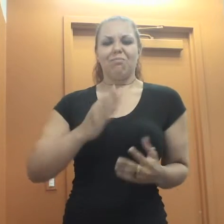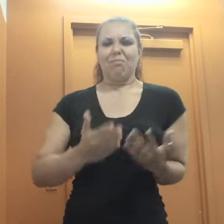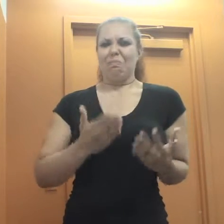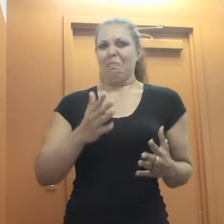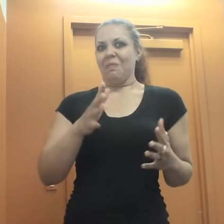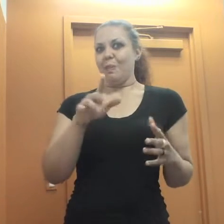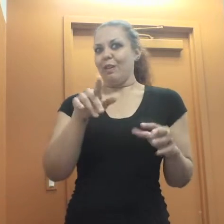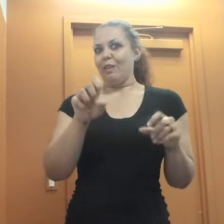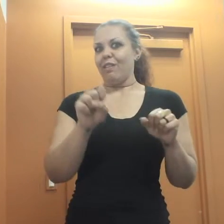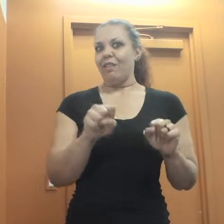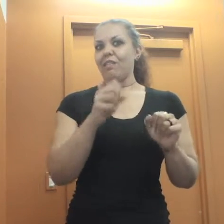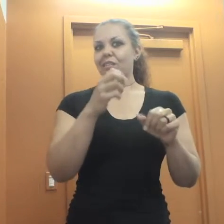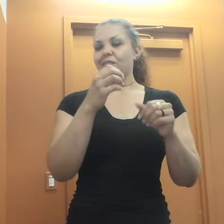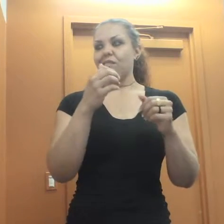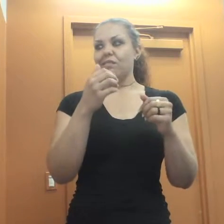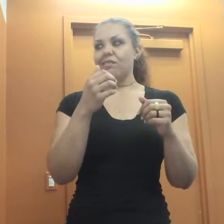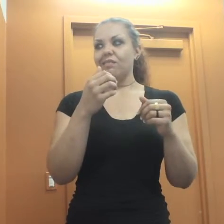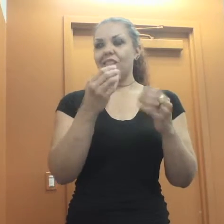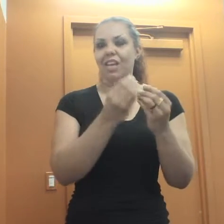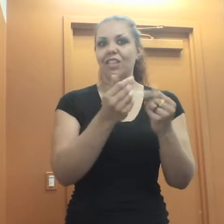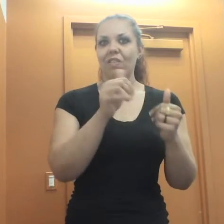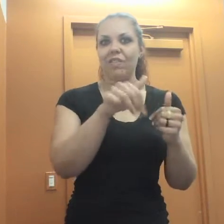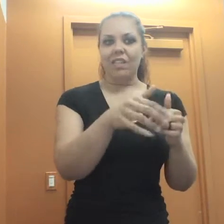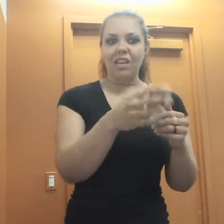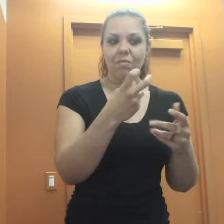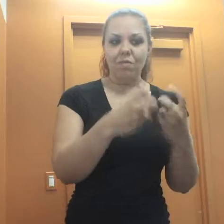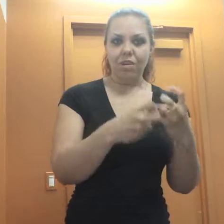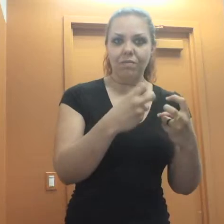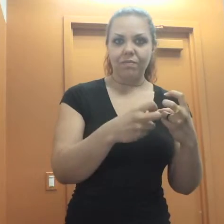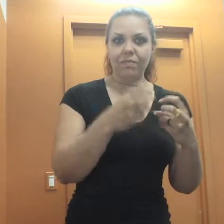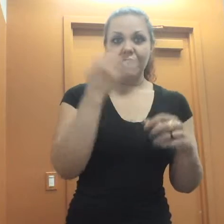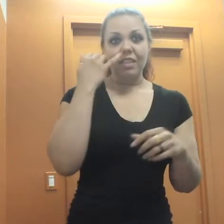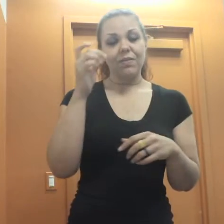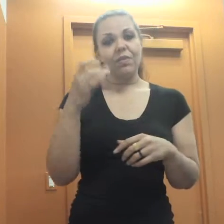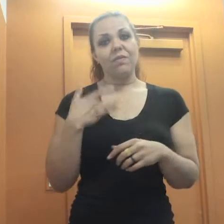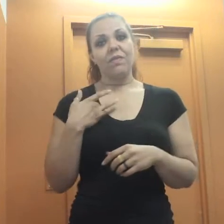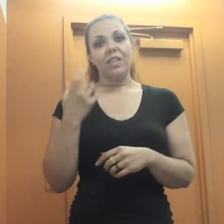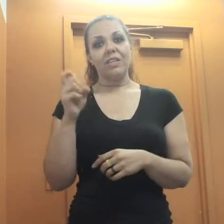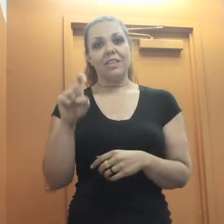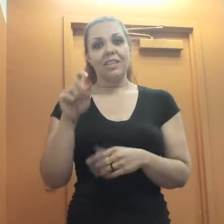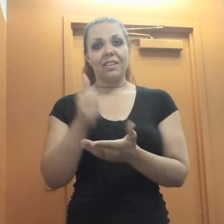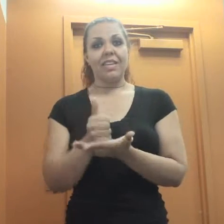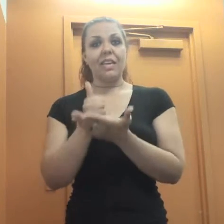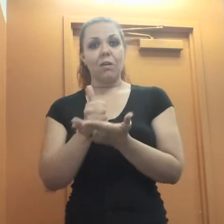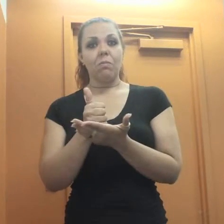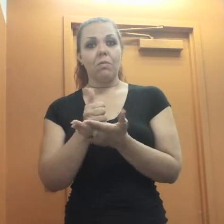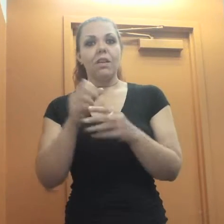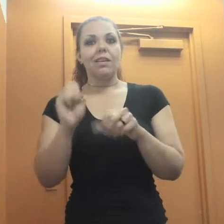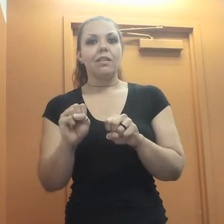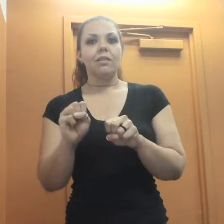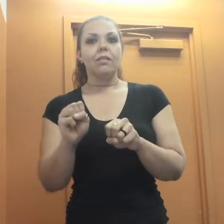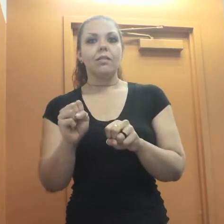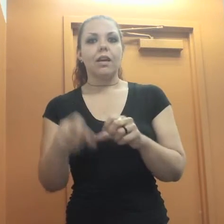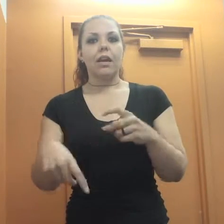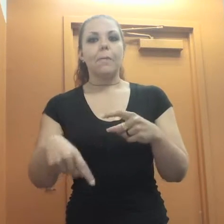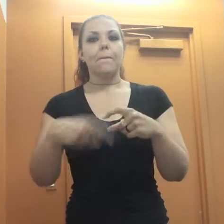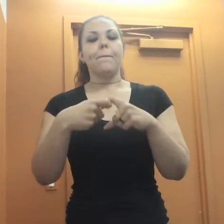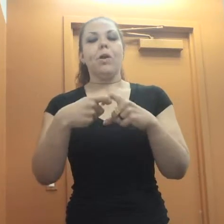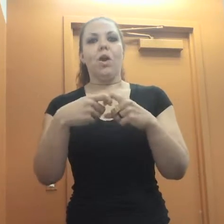you could use a little help, instead of pausing the video at this point, watch these hints. The problem